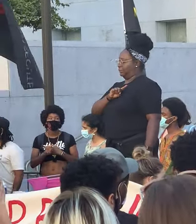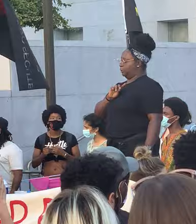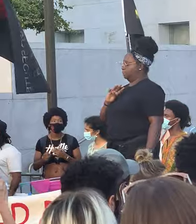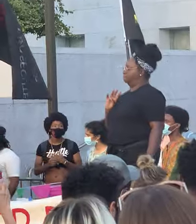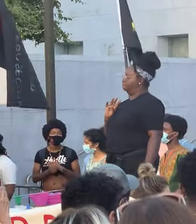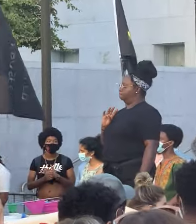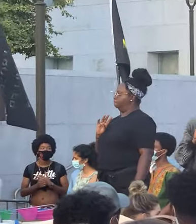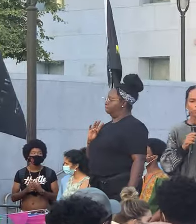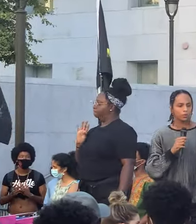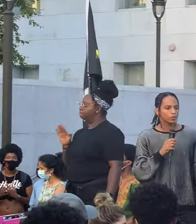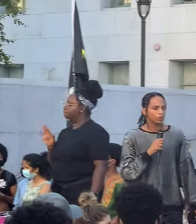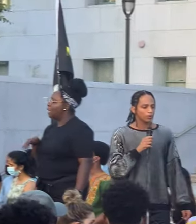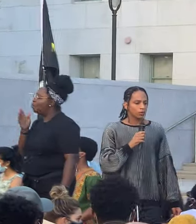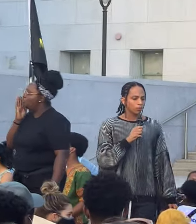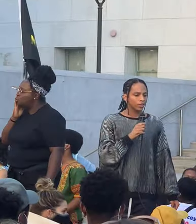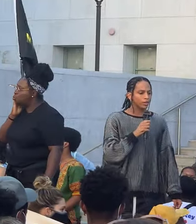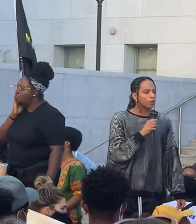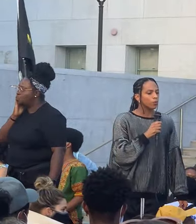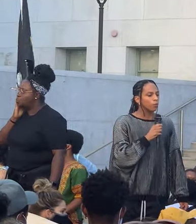And